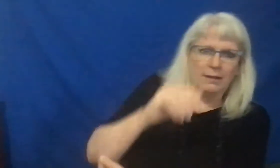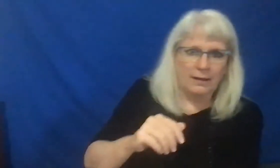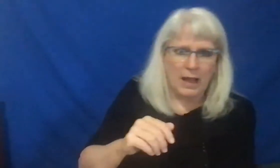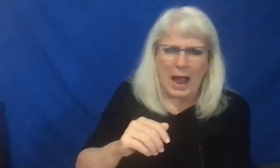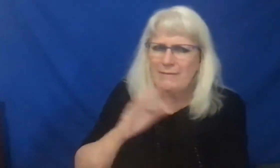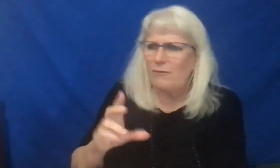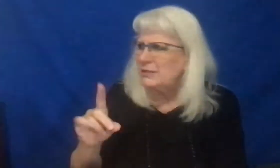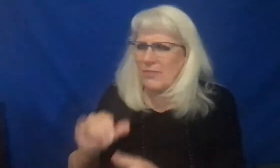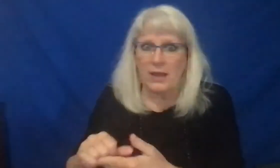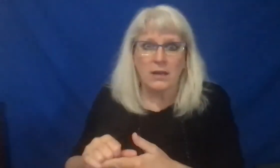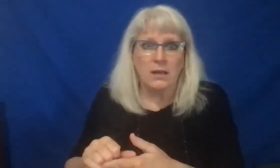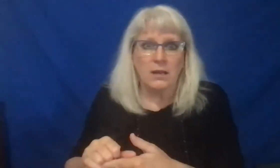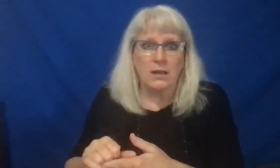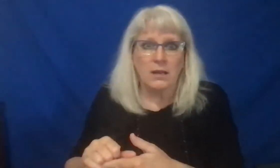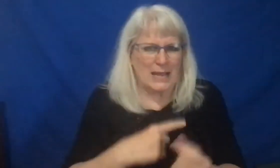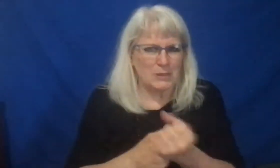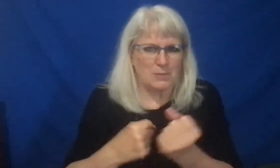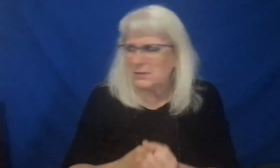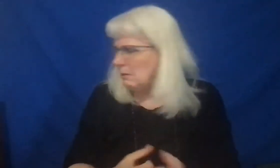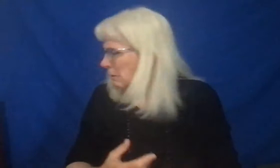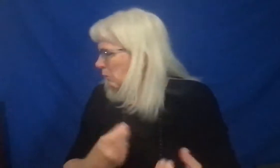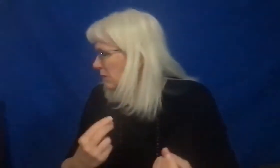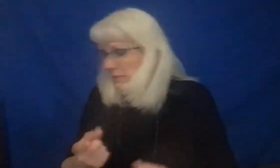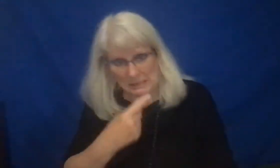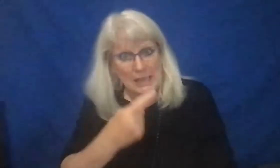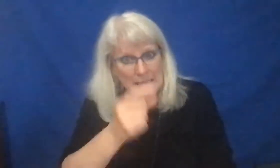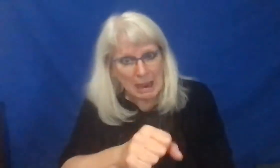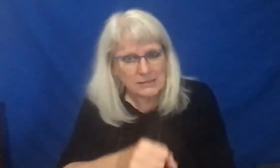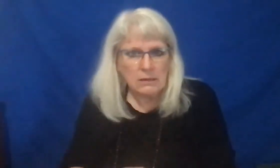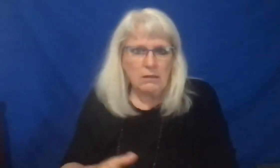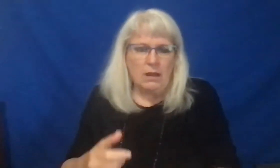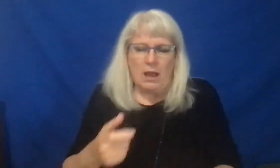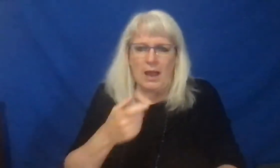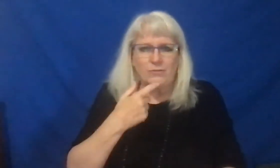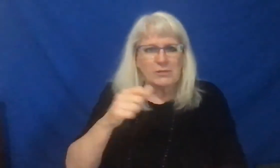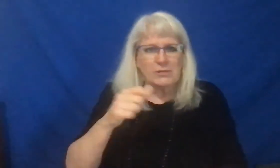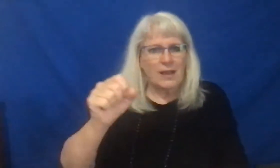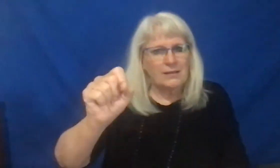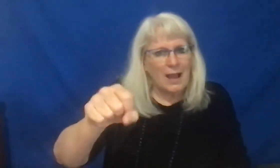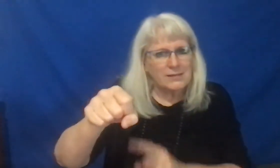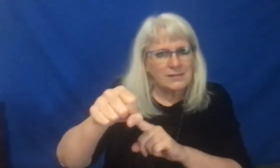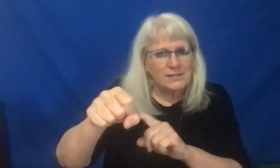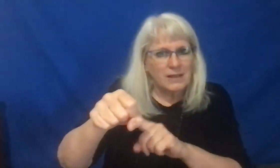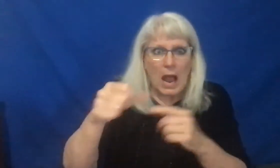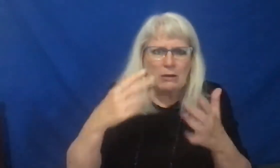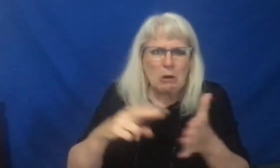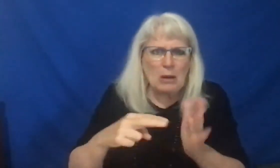just consistently saying yes to AA, even though I didn't know what it meant. I didn't have experience. I wasn't